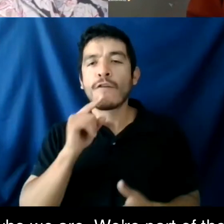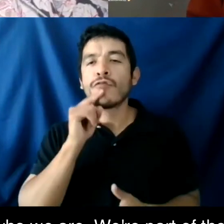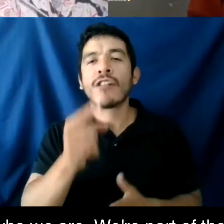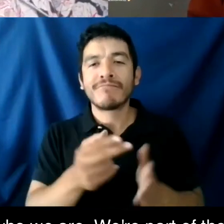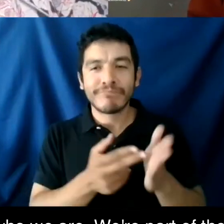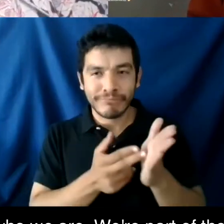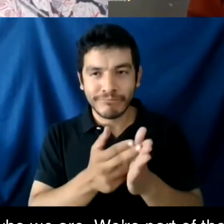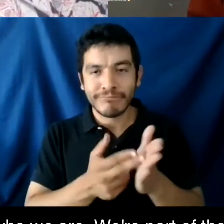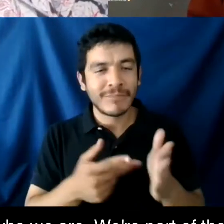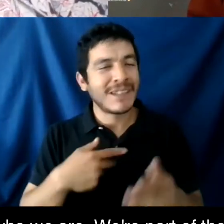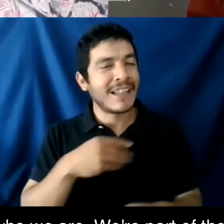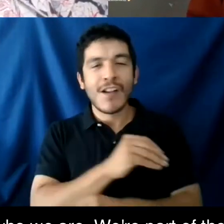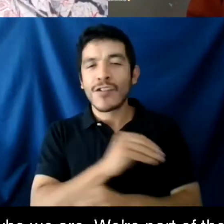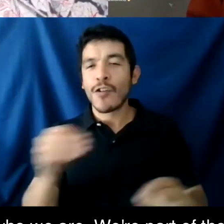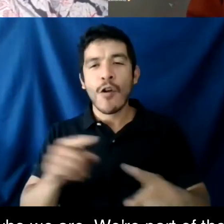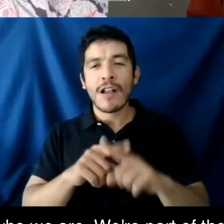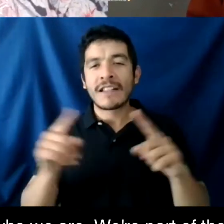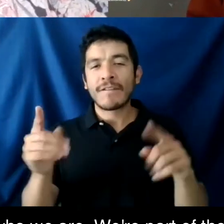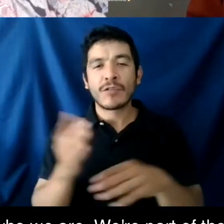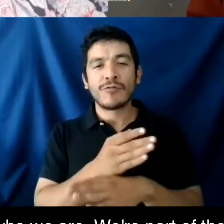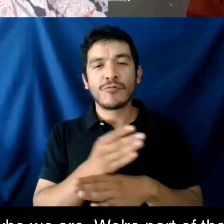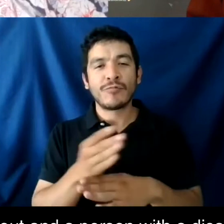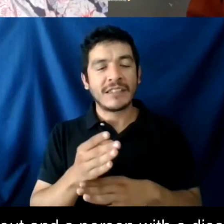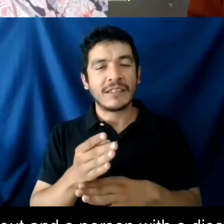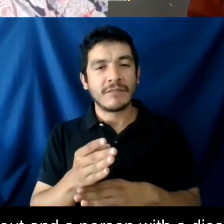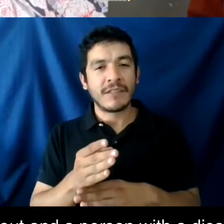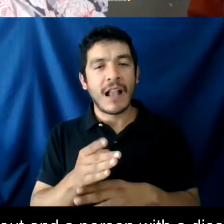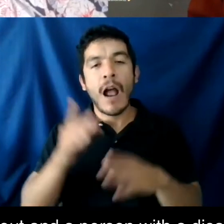no there's no difference between